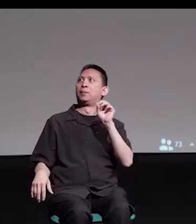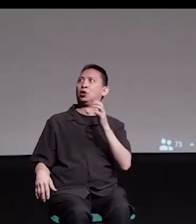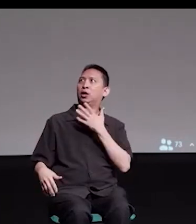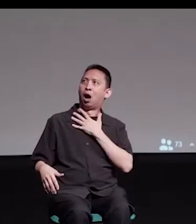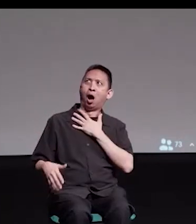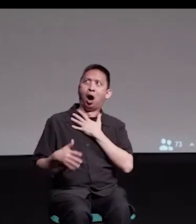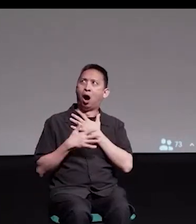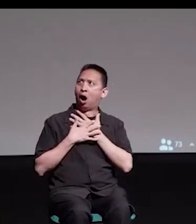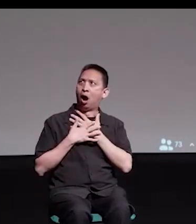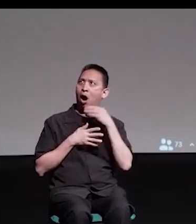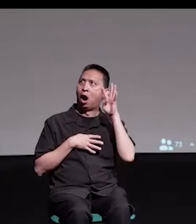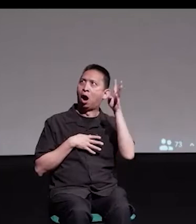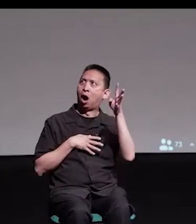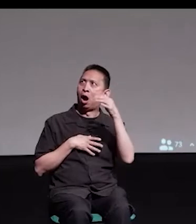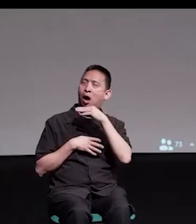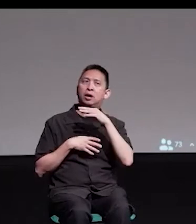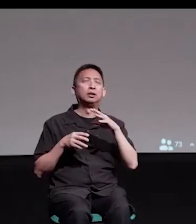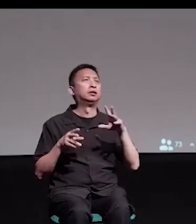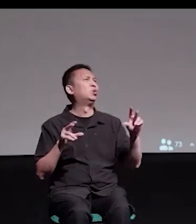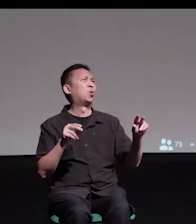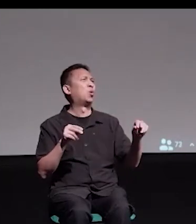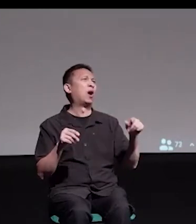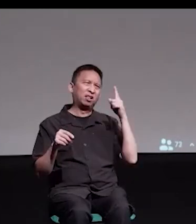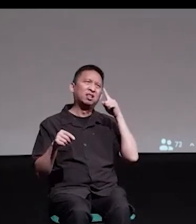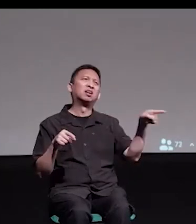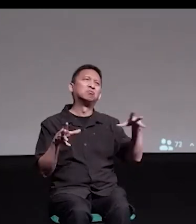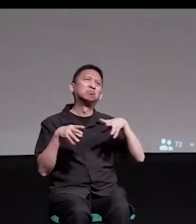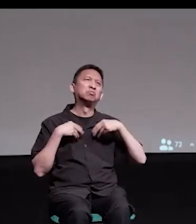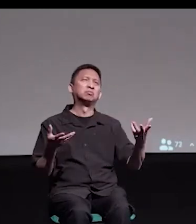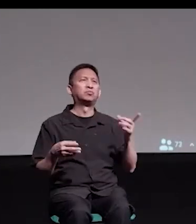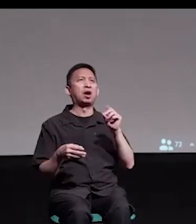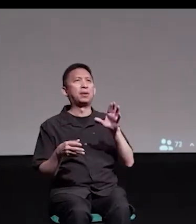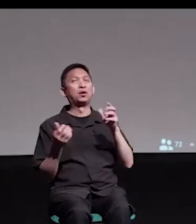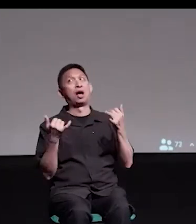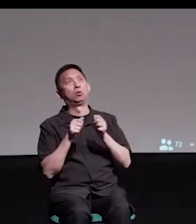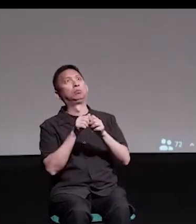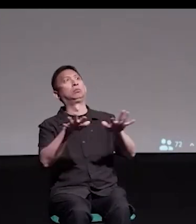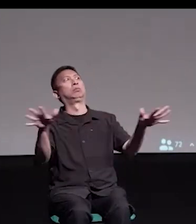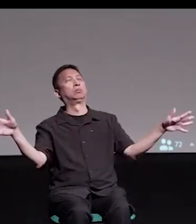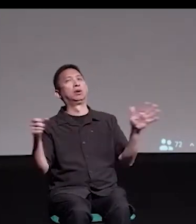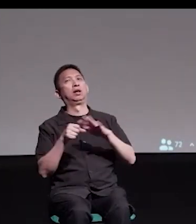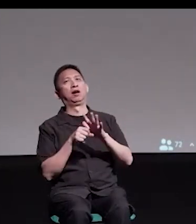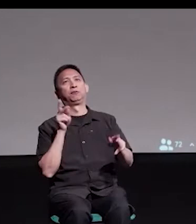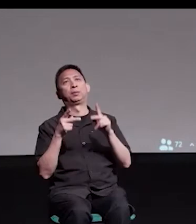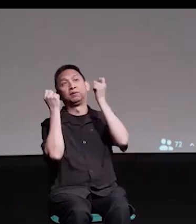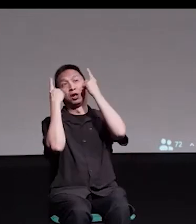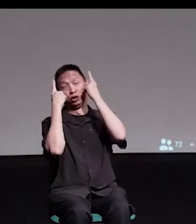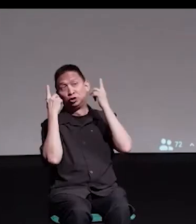I mean, I think that documentaries are ubiquitous enough, hopefully, that people have come to that.